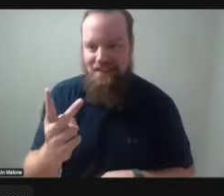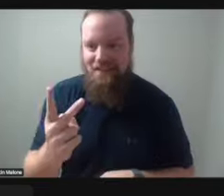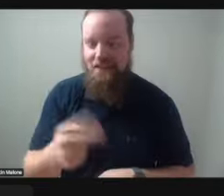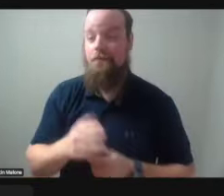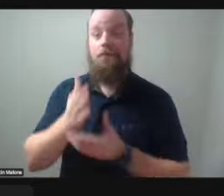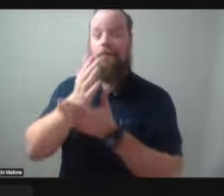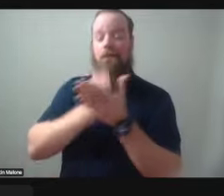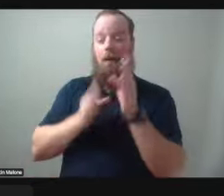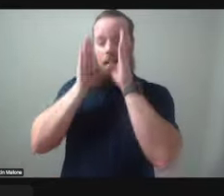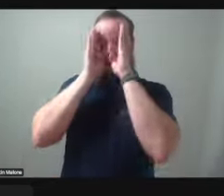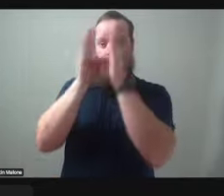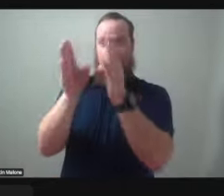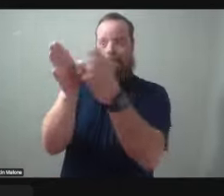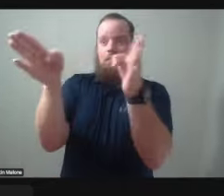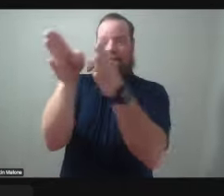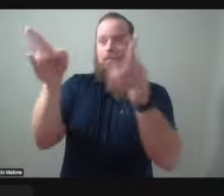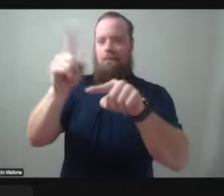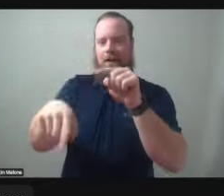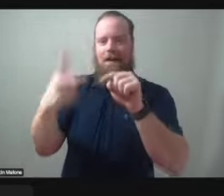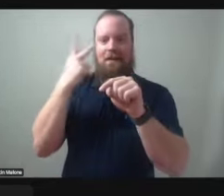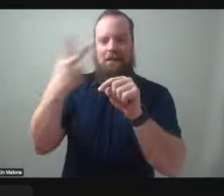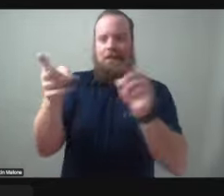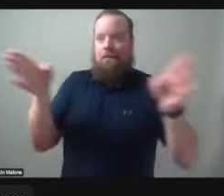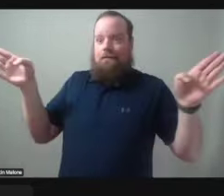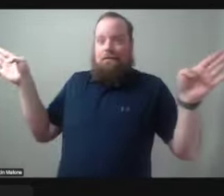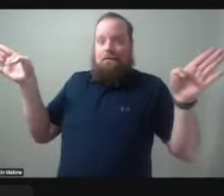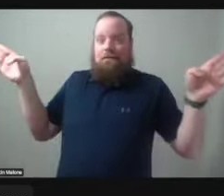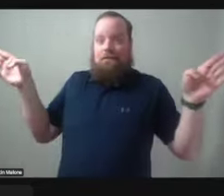but you can only see outside.